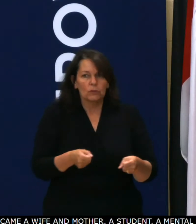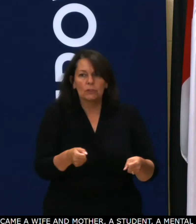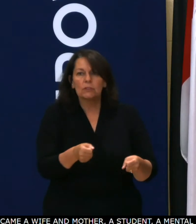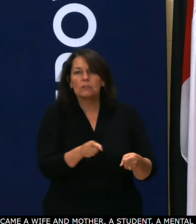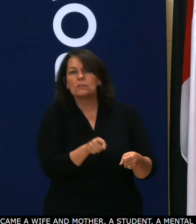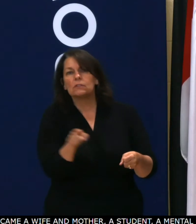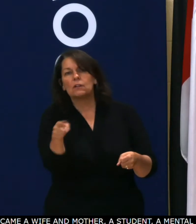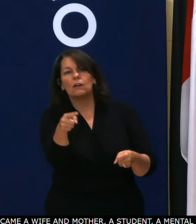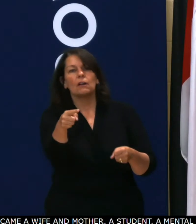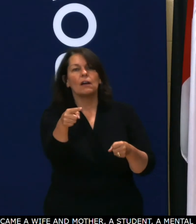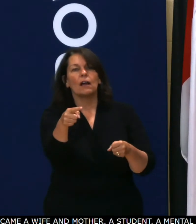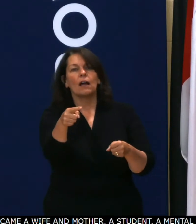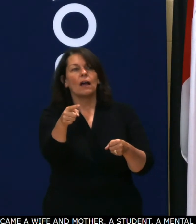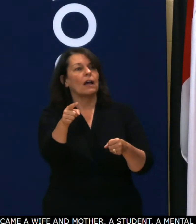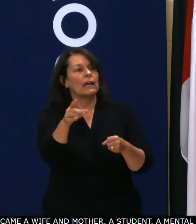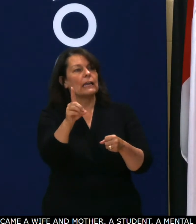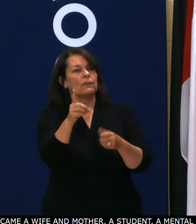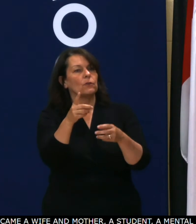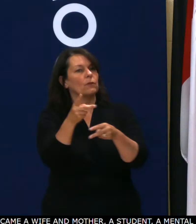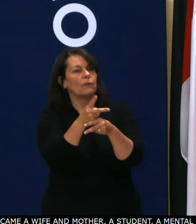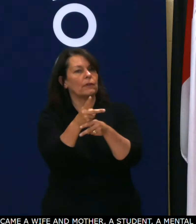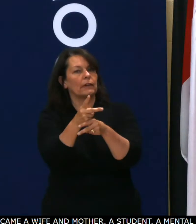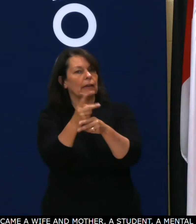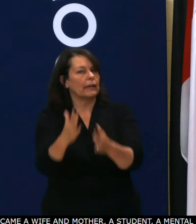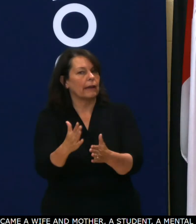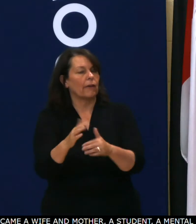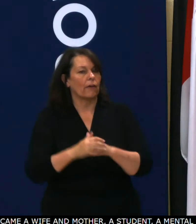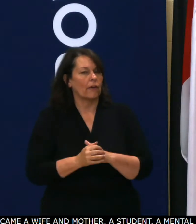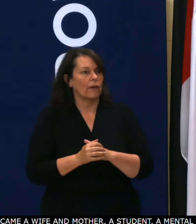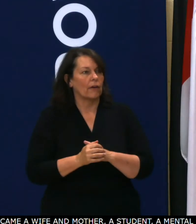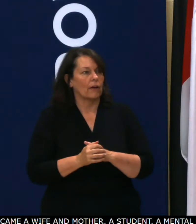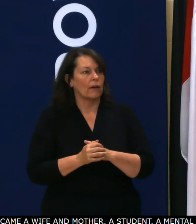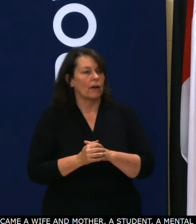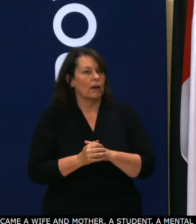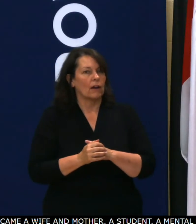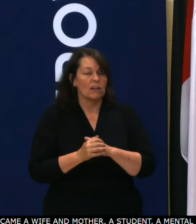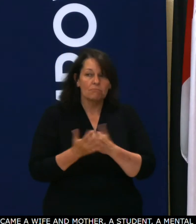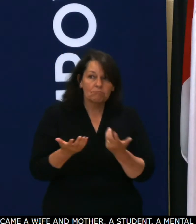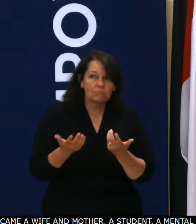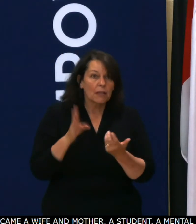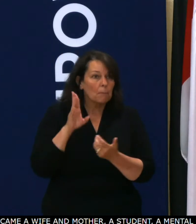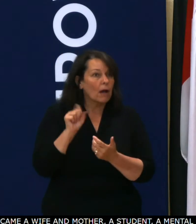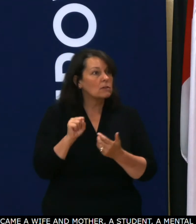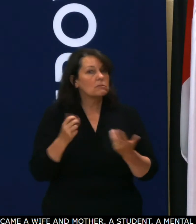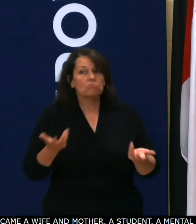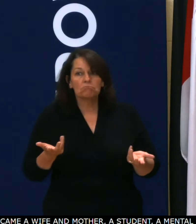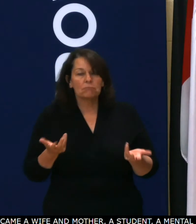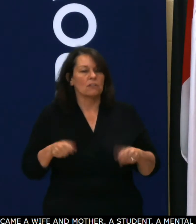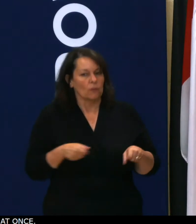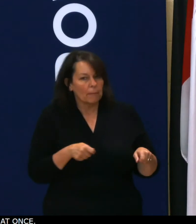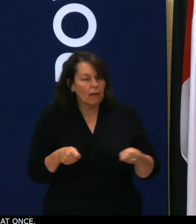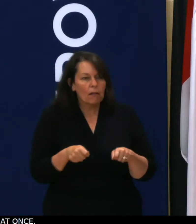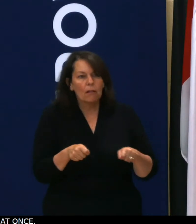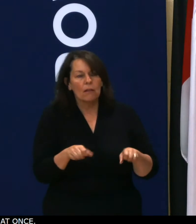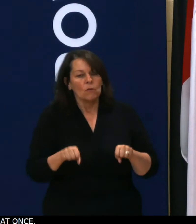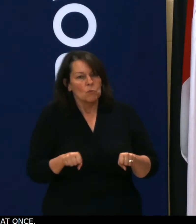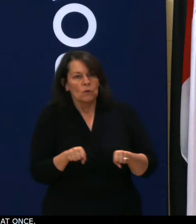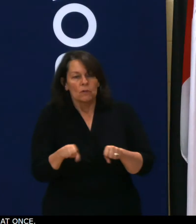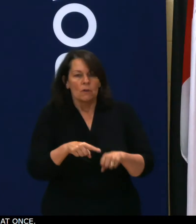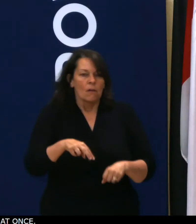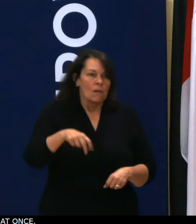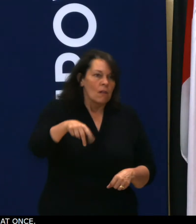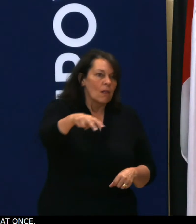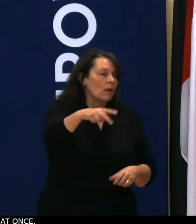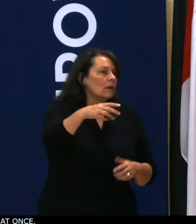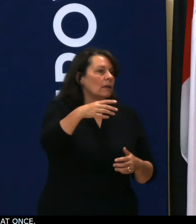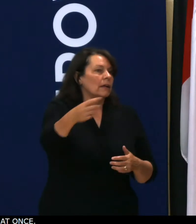because the bus never showed up and missing class was not an option. I remember the sleepless nights, the moments